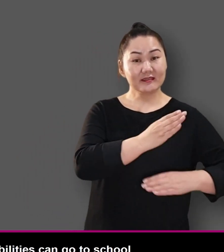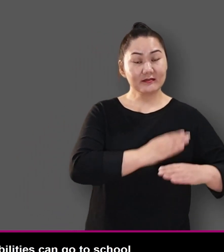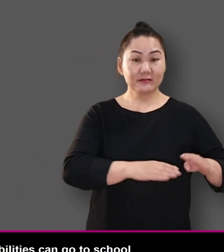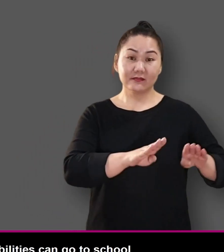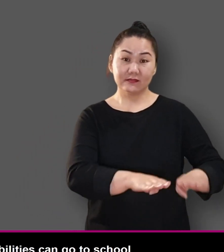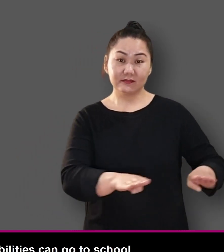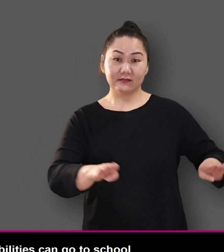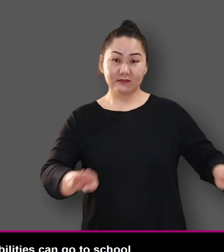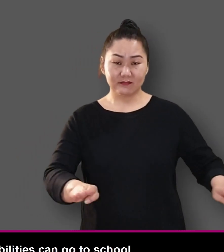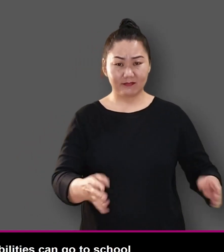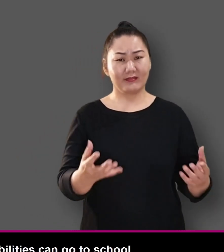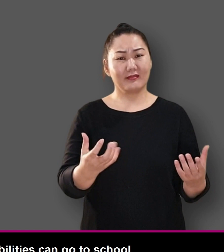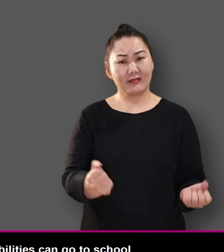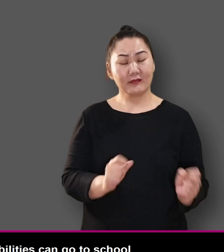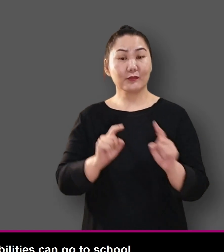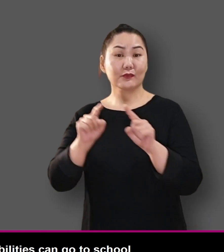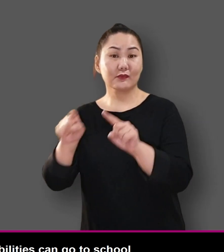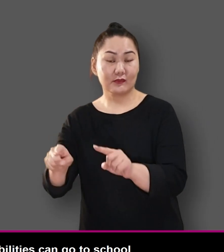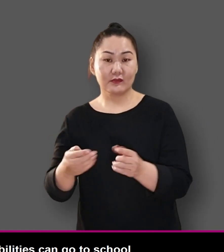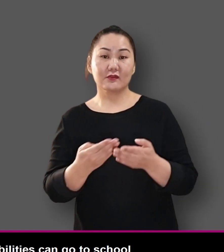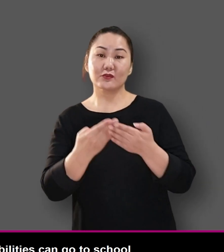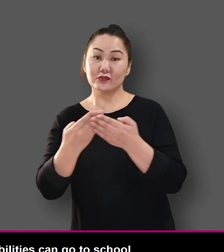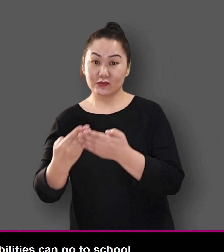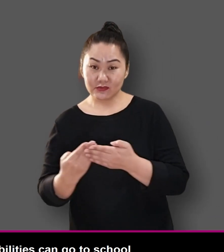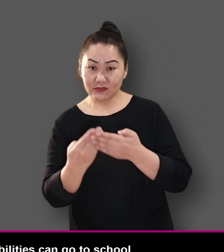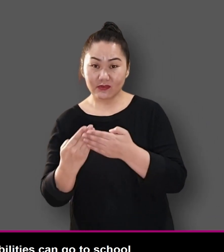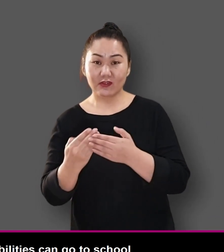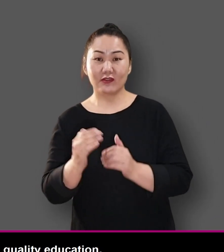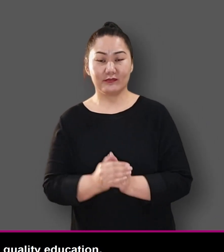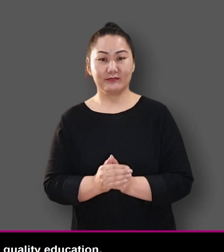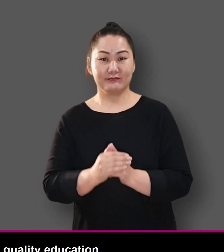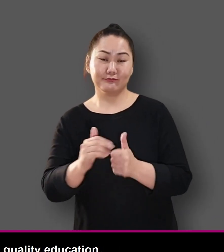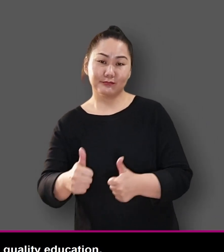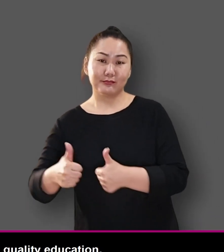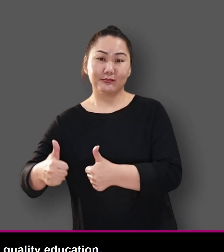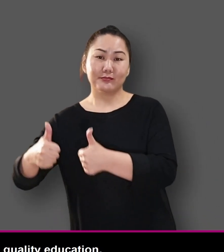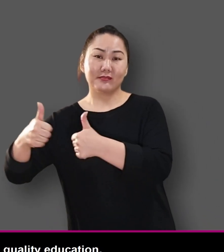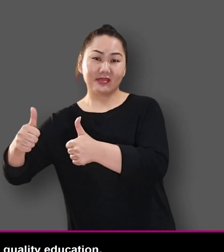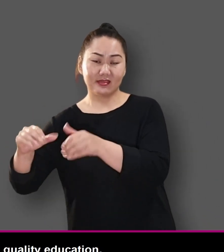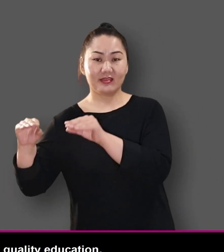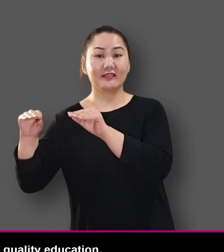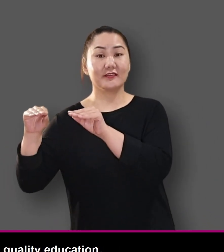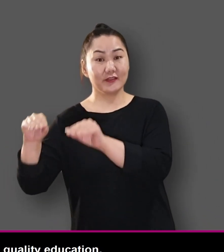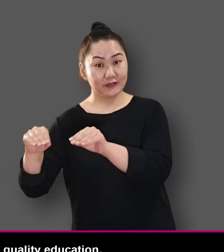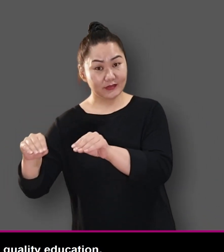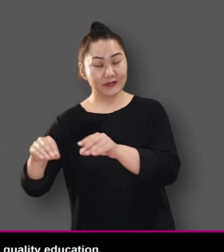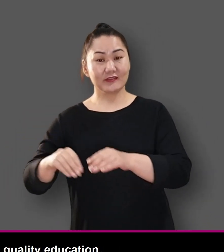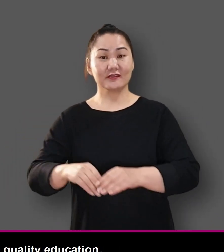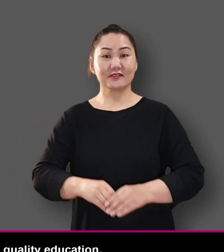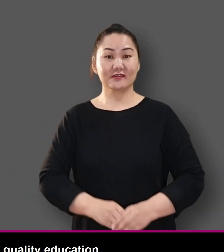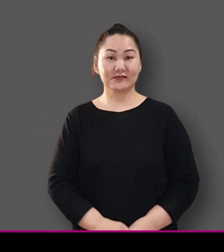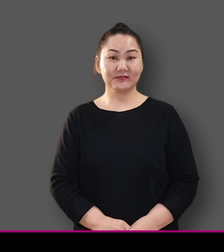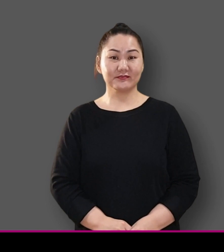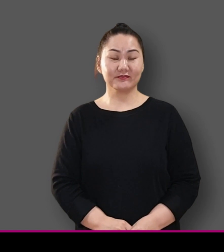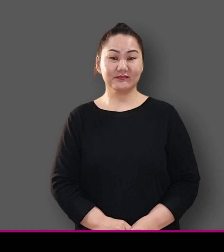children with disabilities can go to school and receive a quality education.